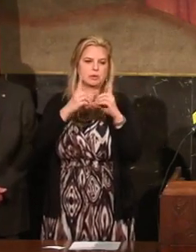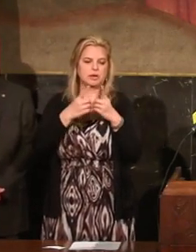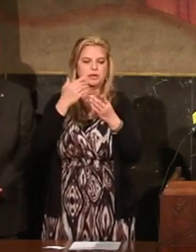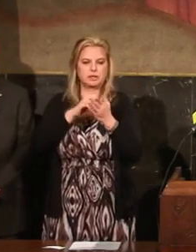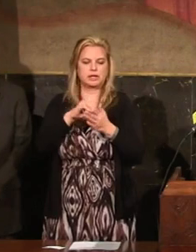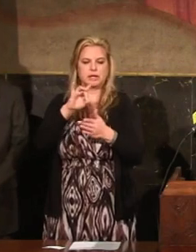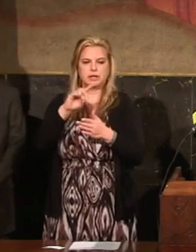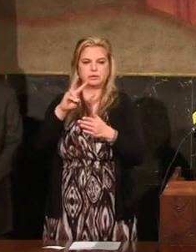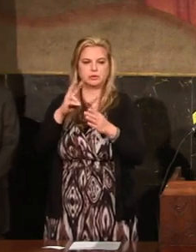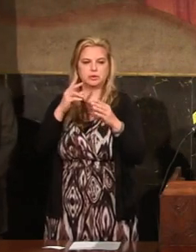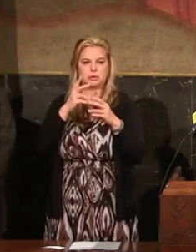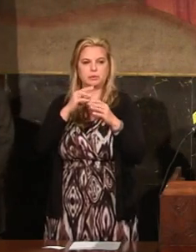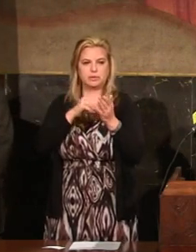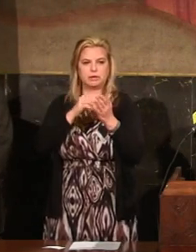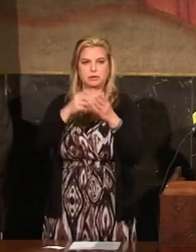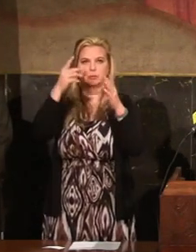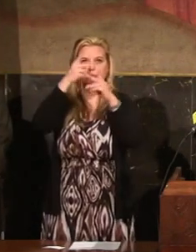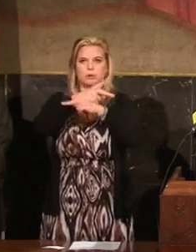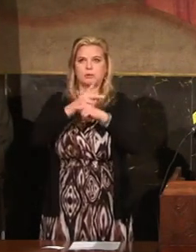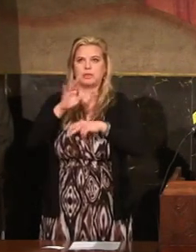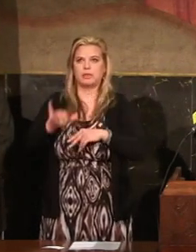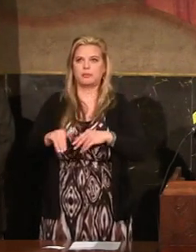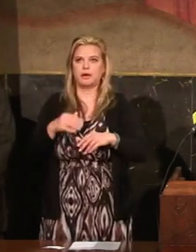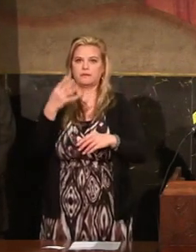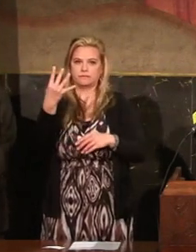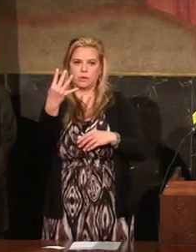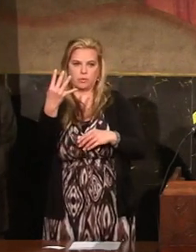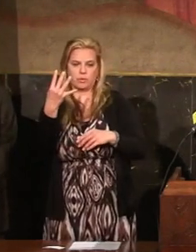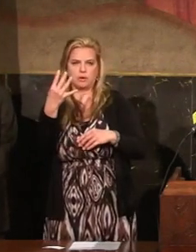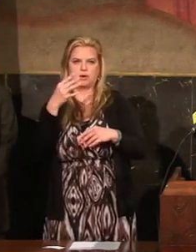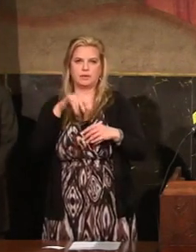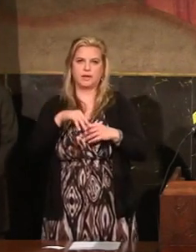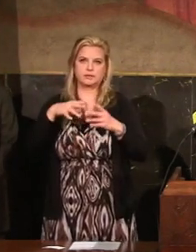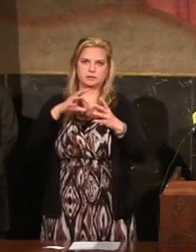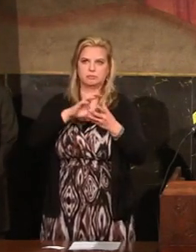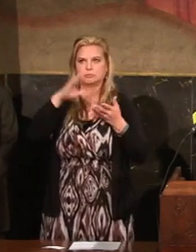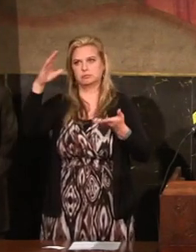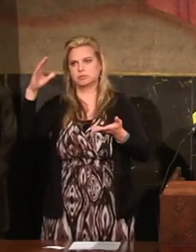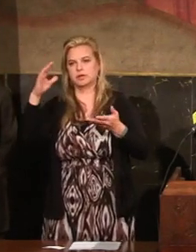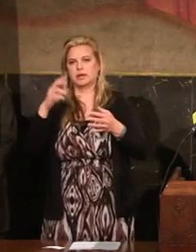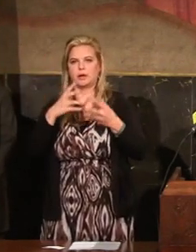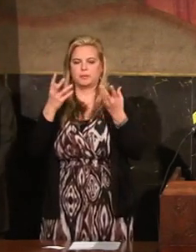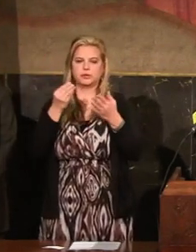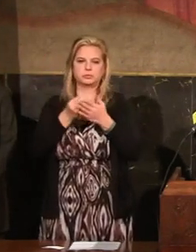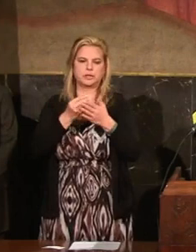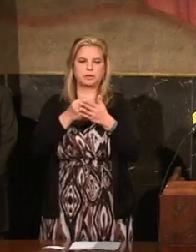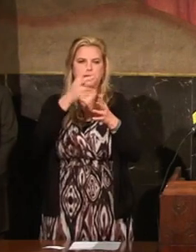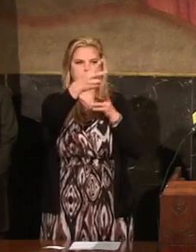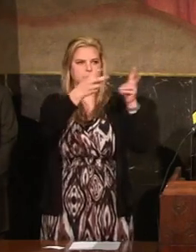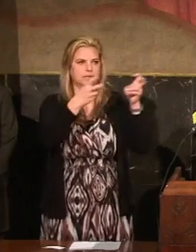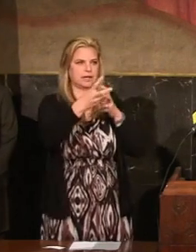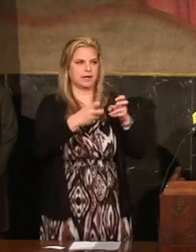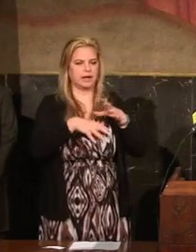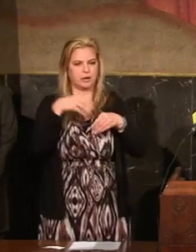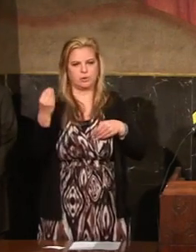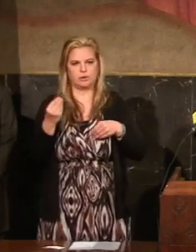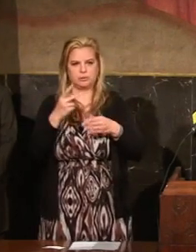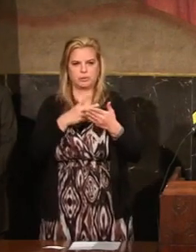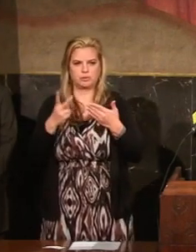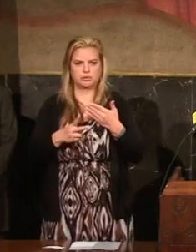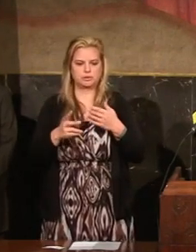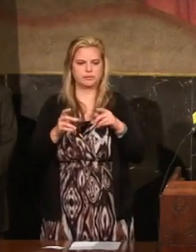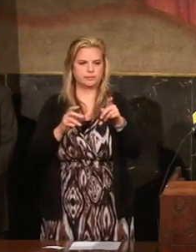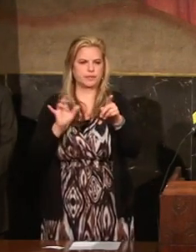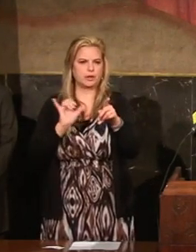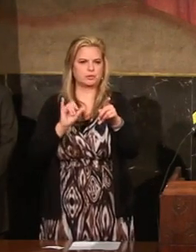$82 million multiplied that by 4, that's that much additional money that we have to take out of programs. I also am